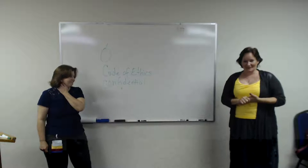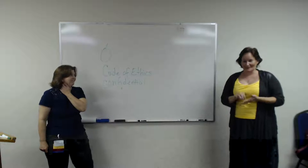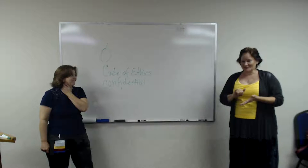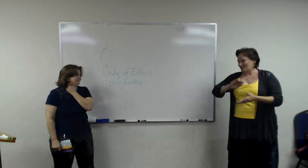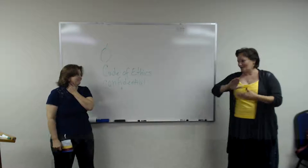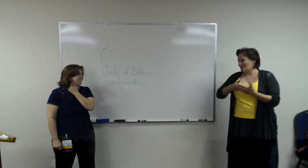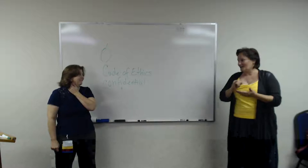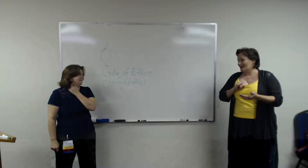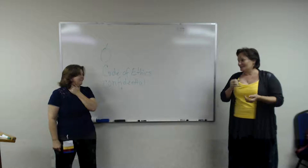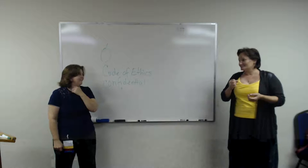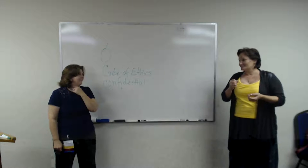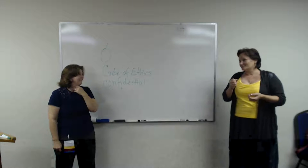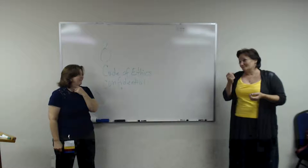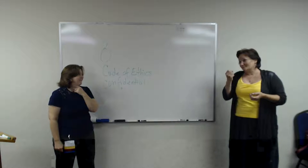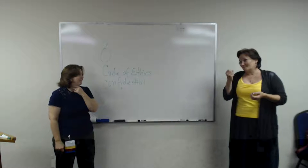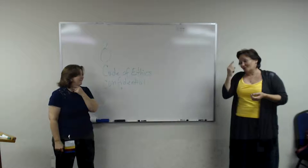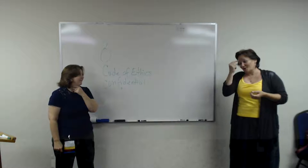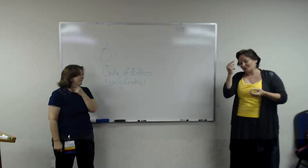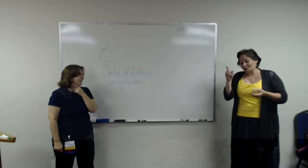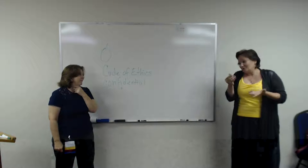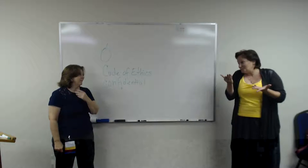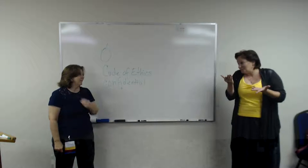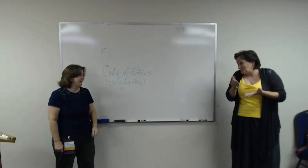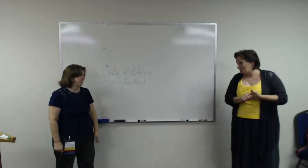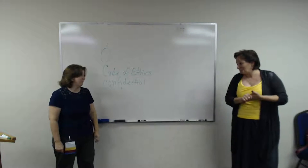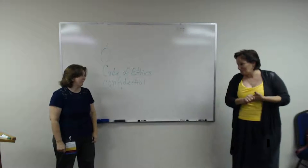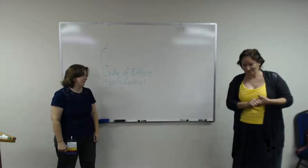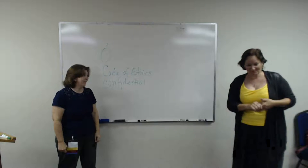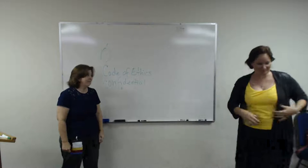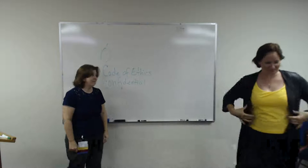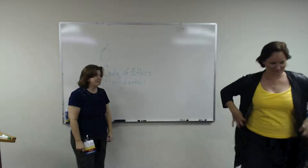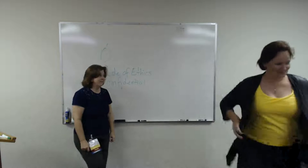That's all I thought to do. Yeah. Yeah.